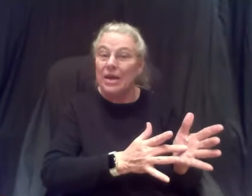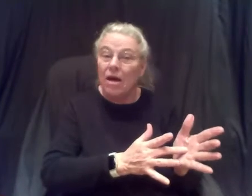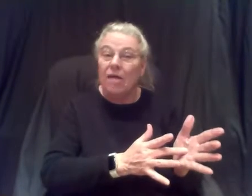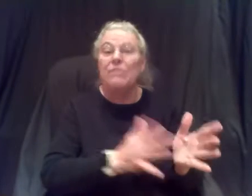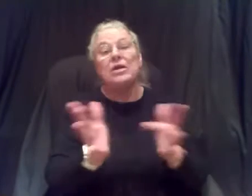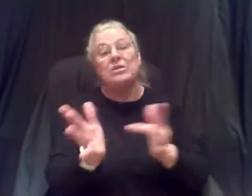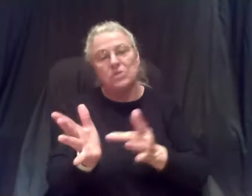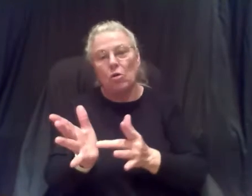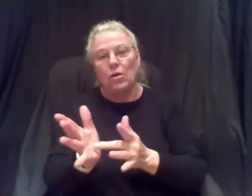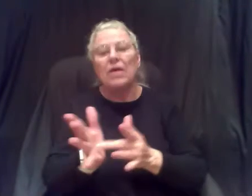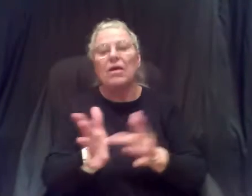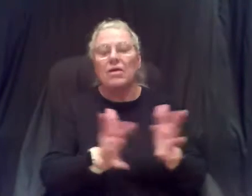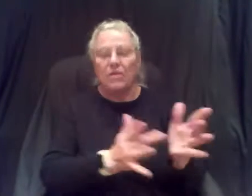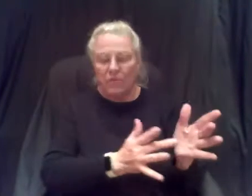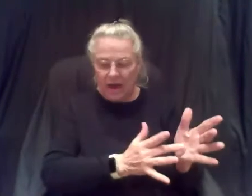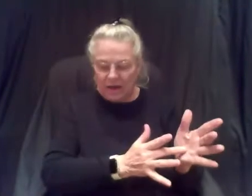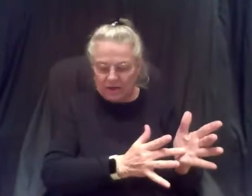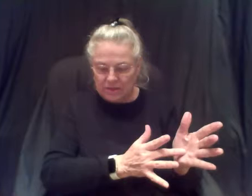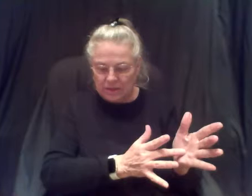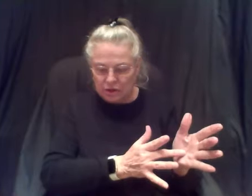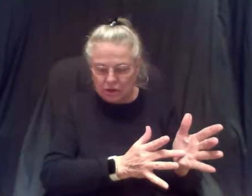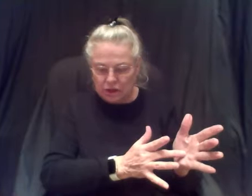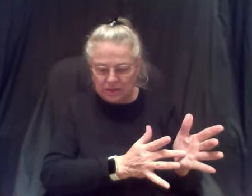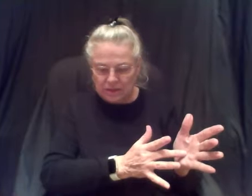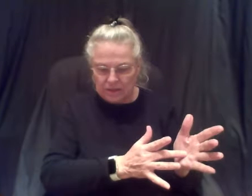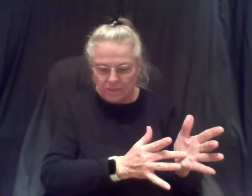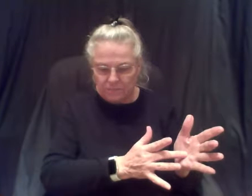love. So that is Jesus.